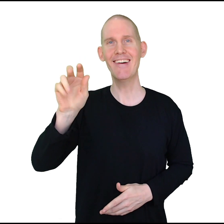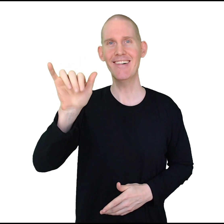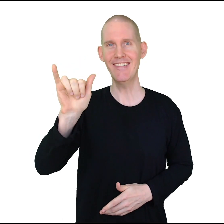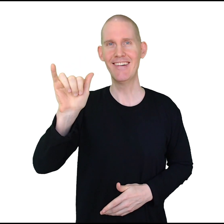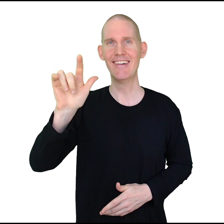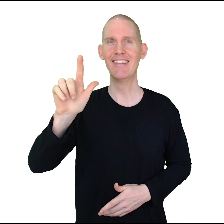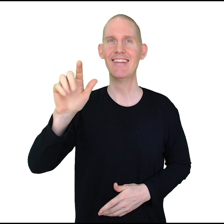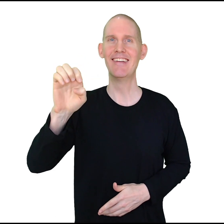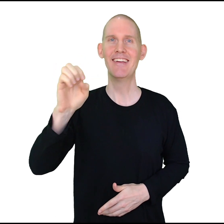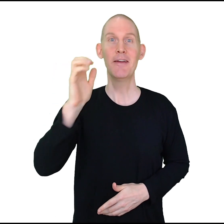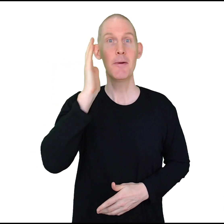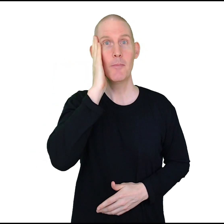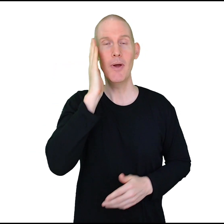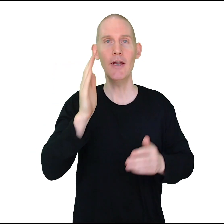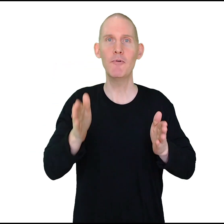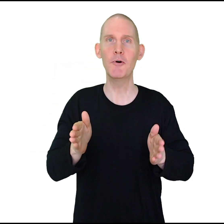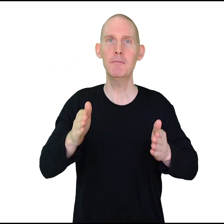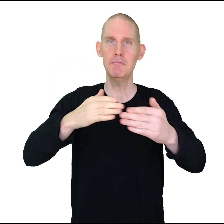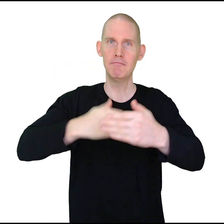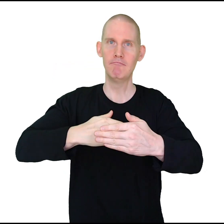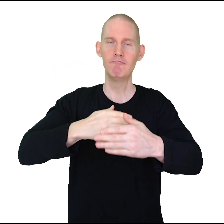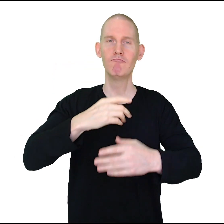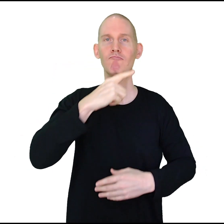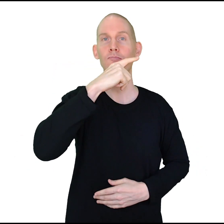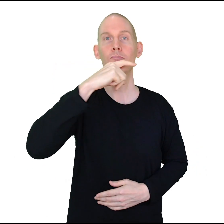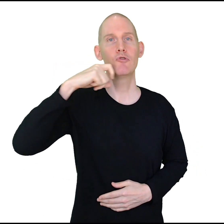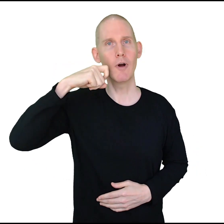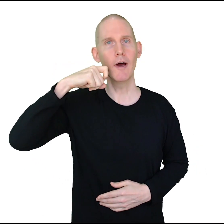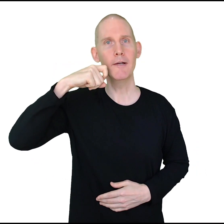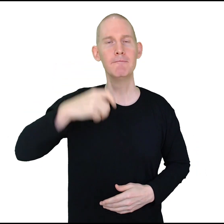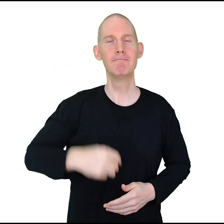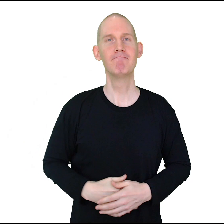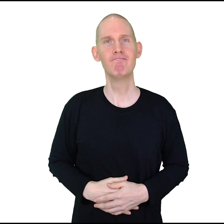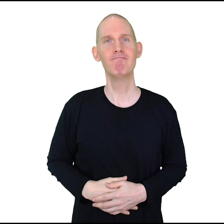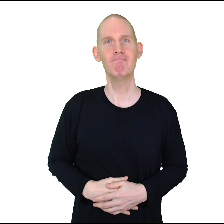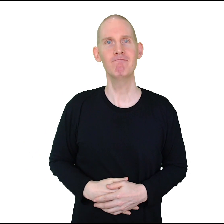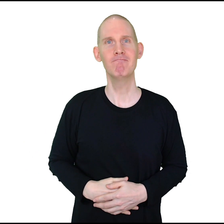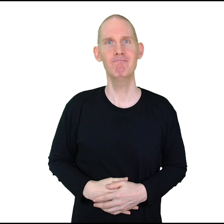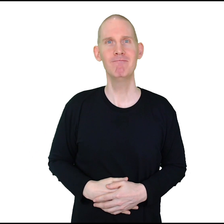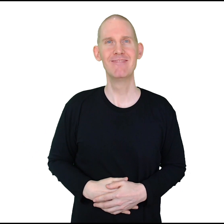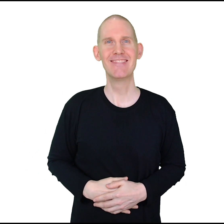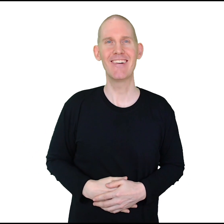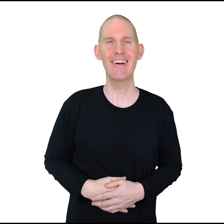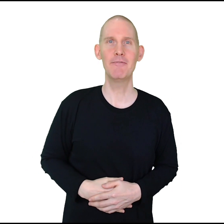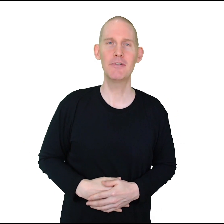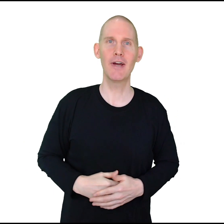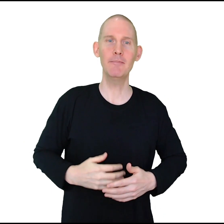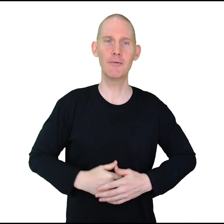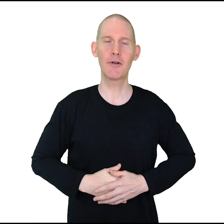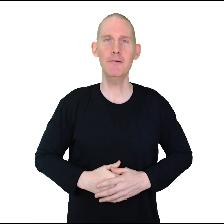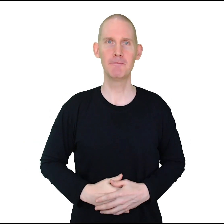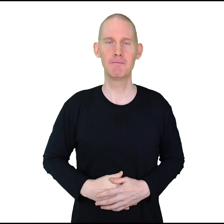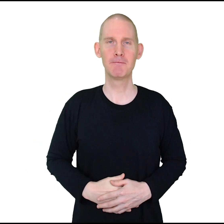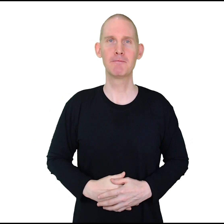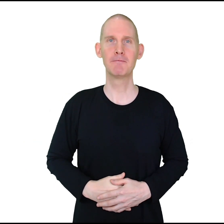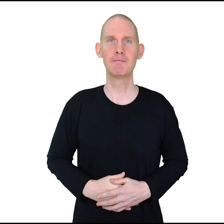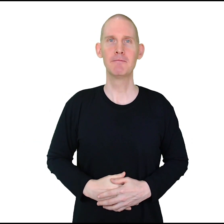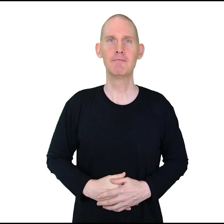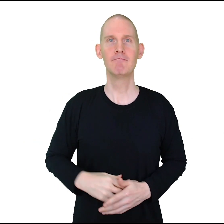Kyle, bedroom, dry. All right, a few times. Here we go.